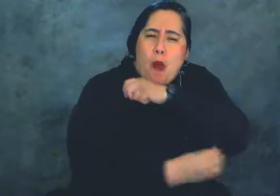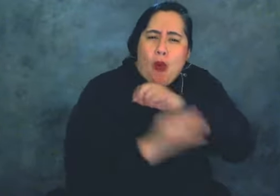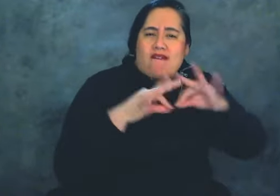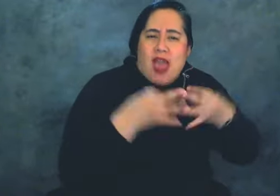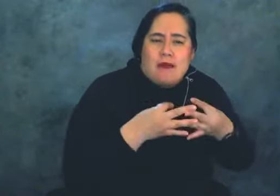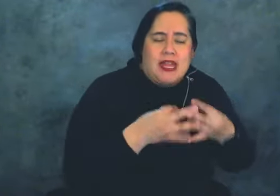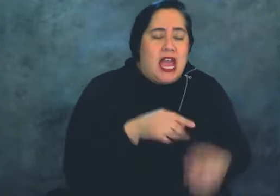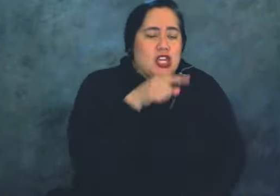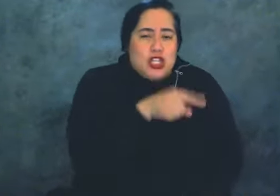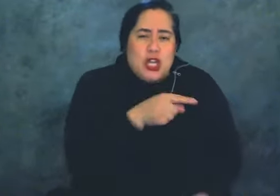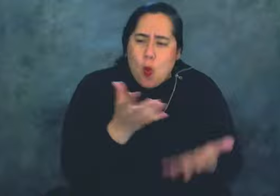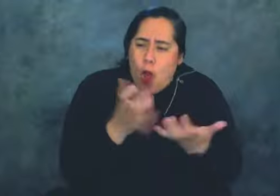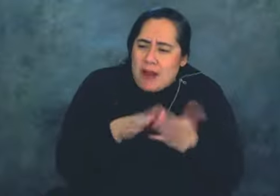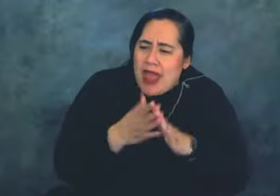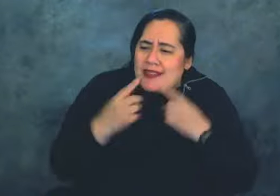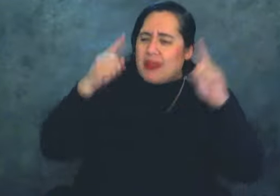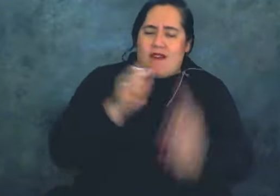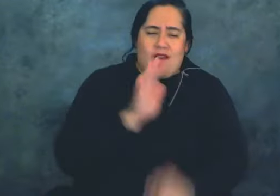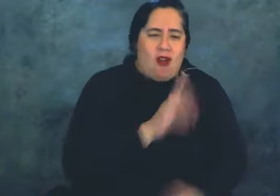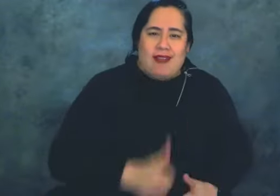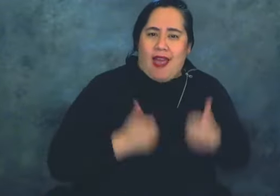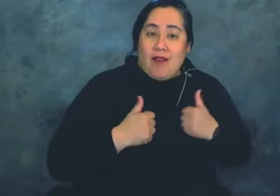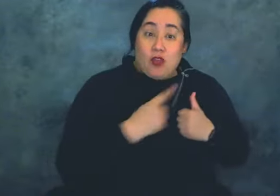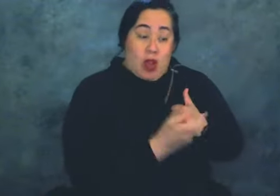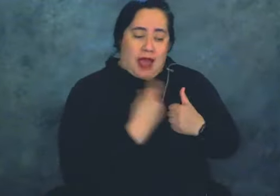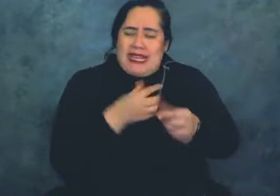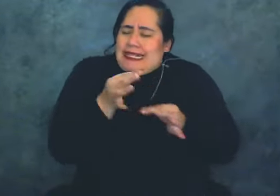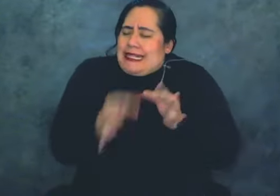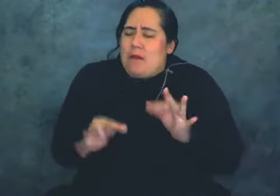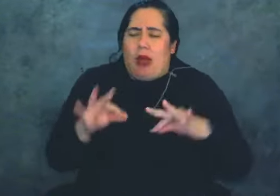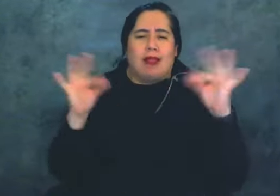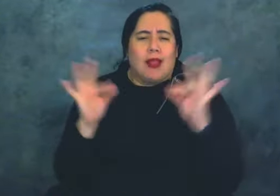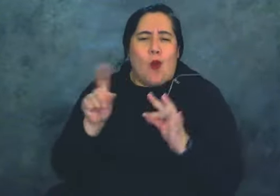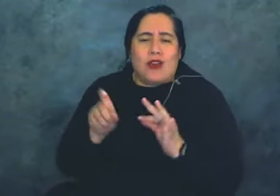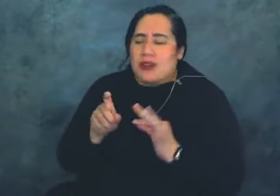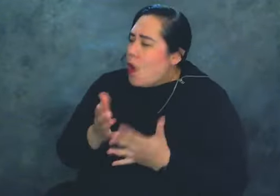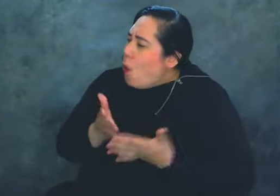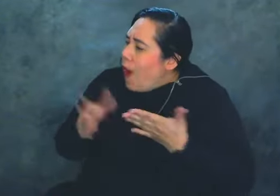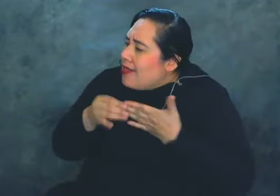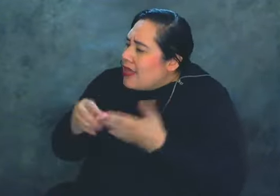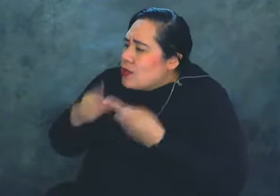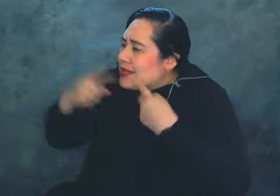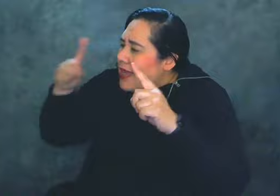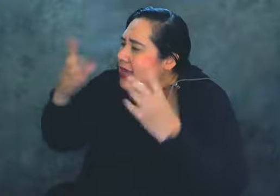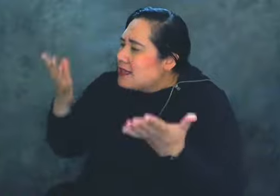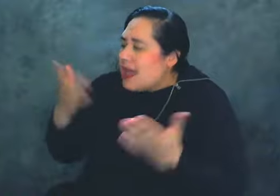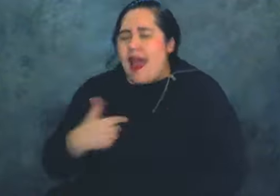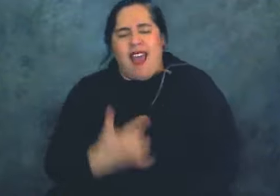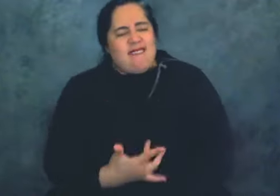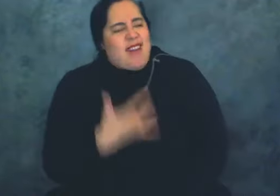she wanted to make something of her life. And she asked me a simple little question. She said, "What leads to success?" And I felt really badly